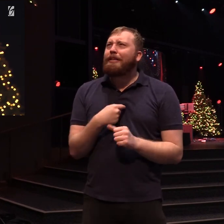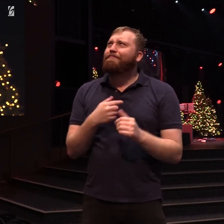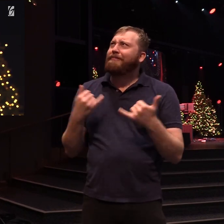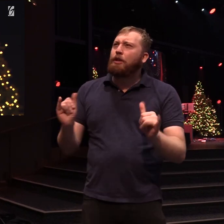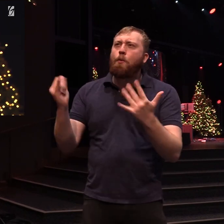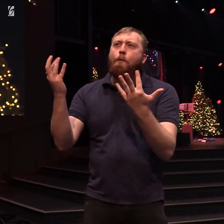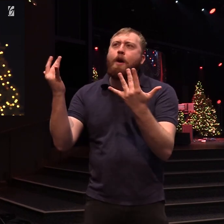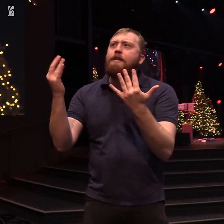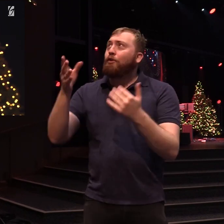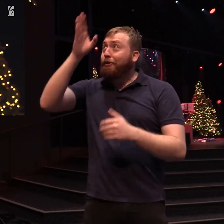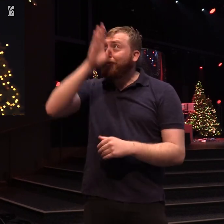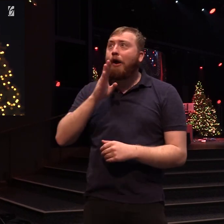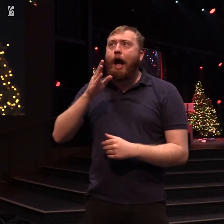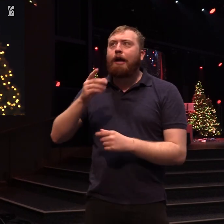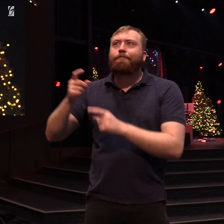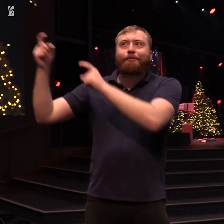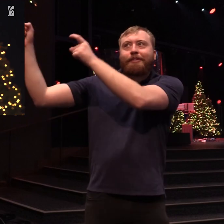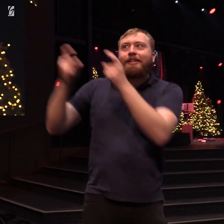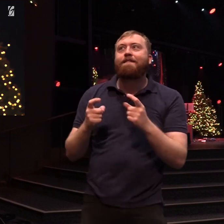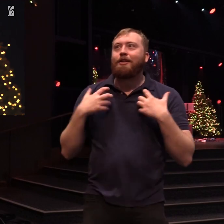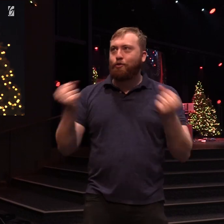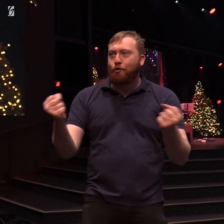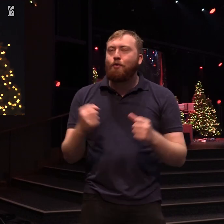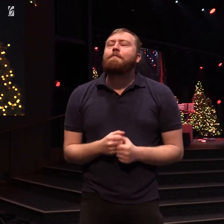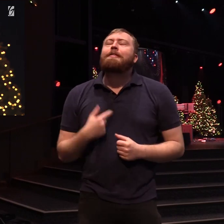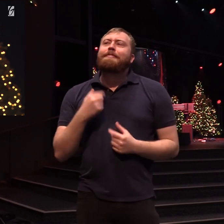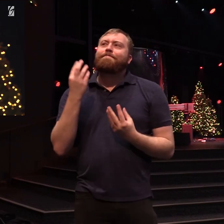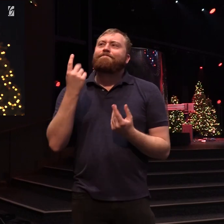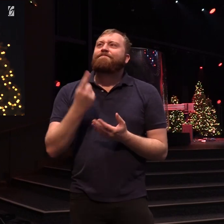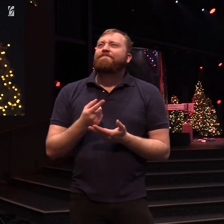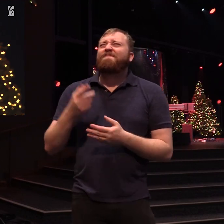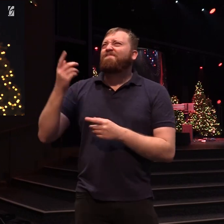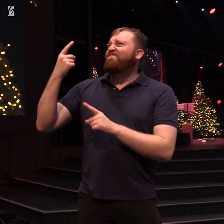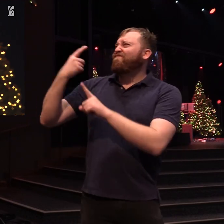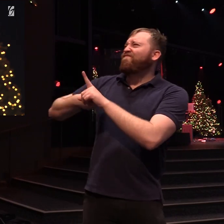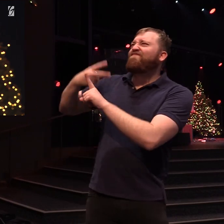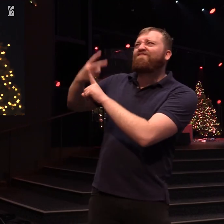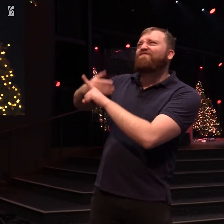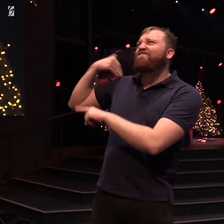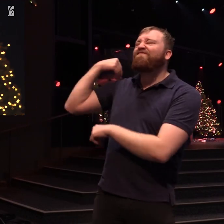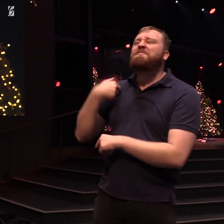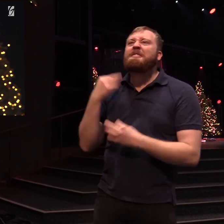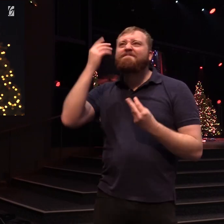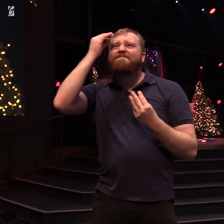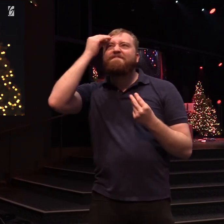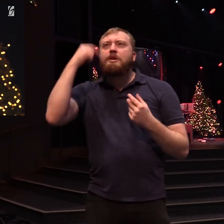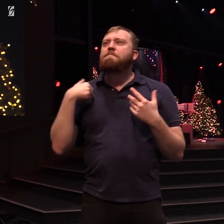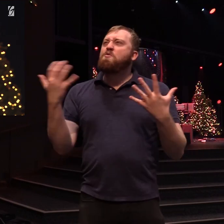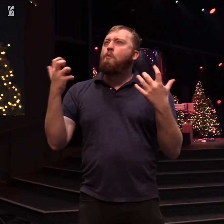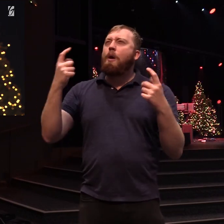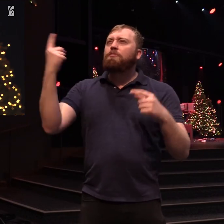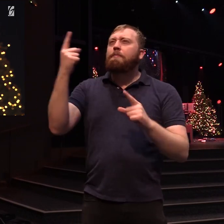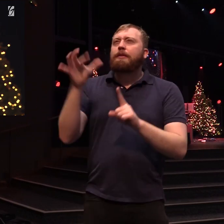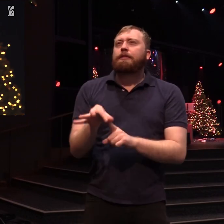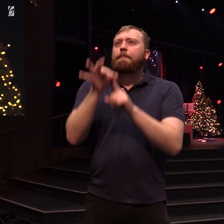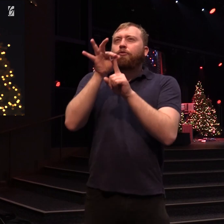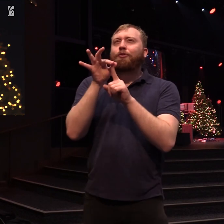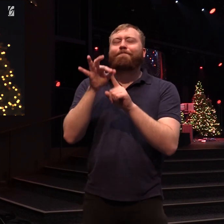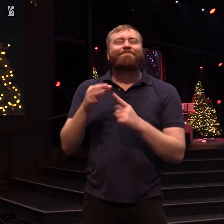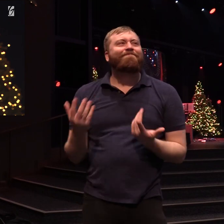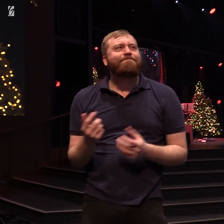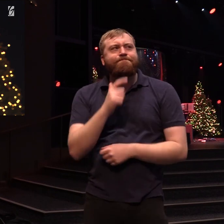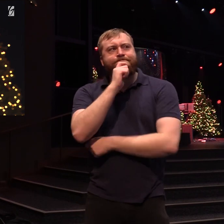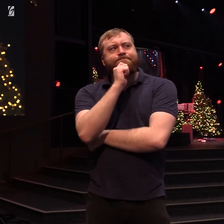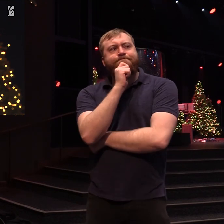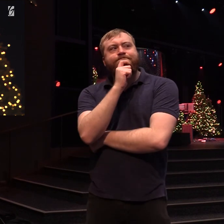cure. But I was thinking a few months ago, I'd like to do something special. And I couldn't think of